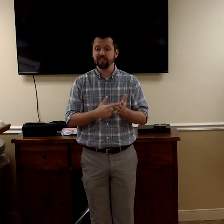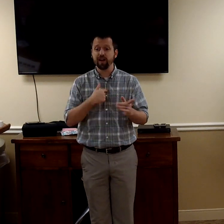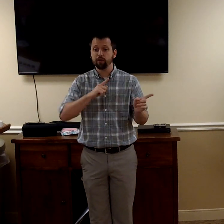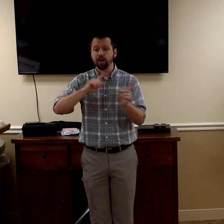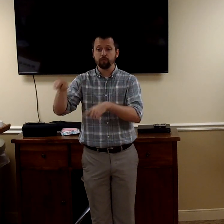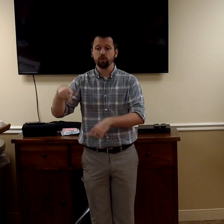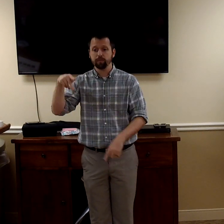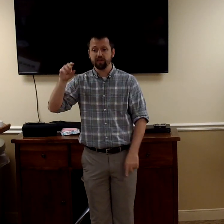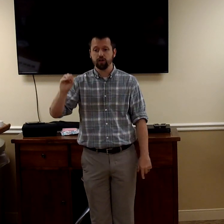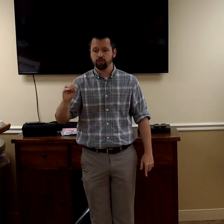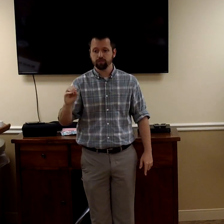that. I'm going PO.